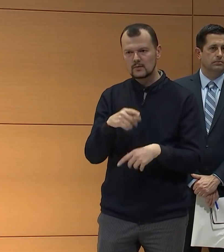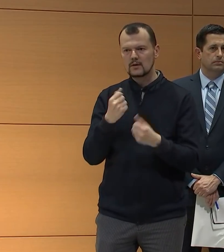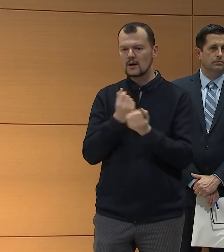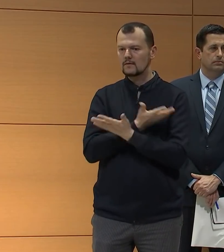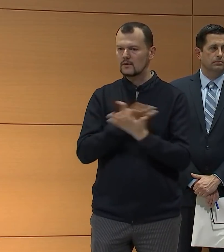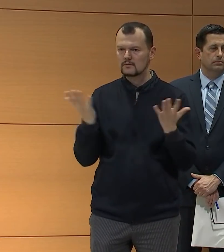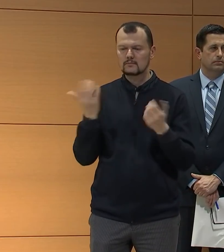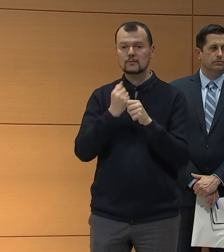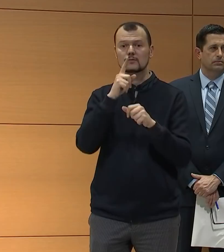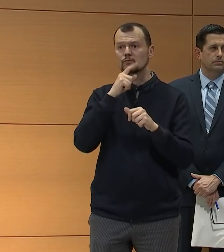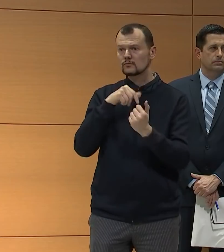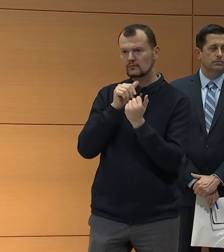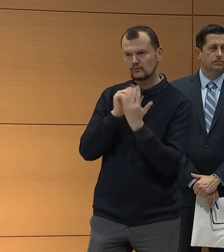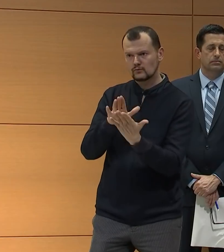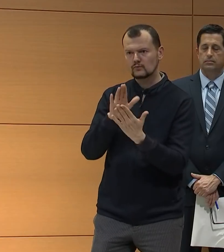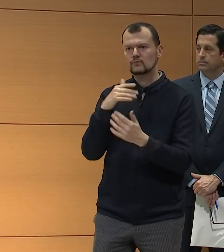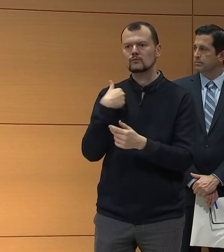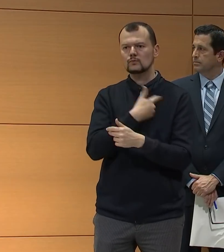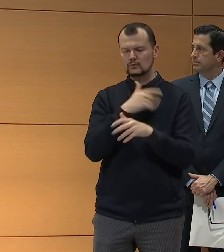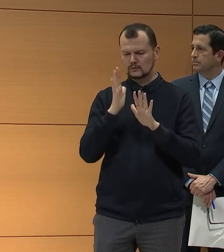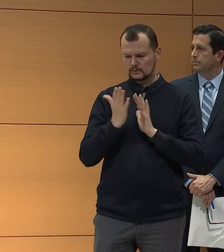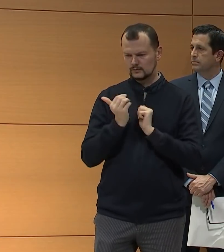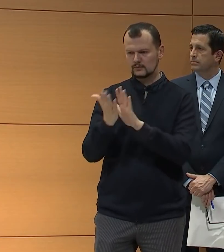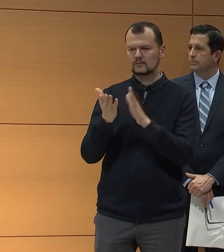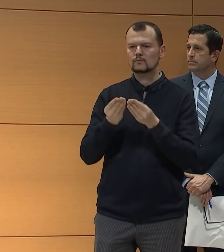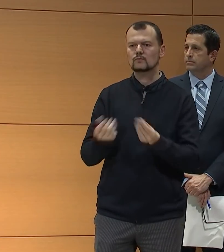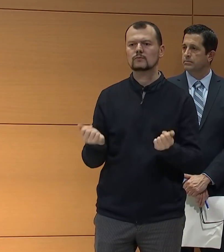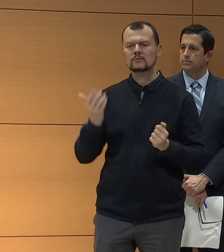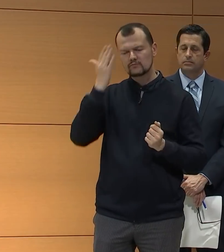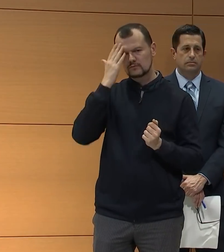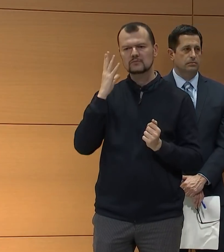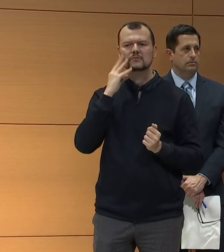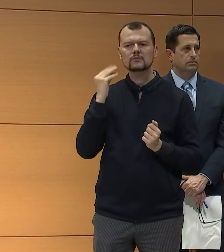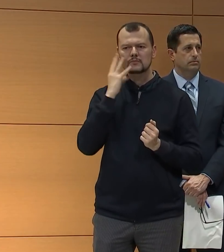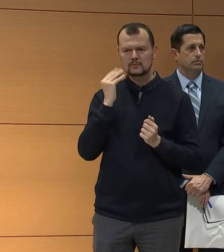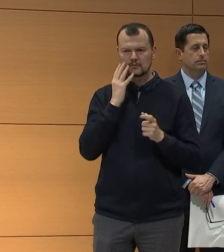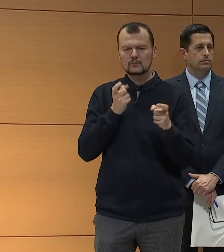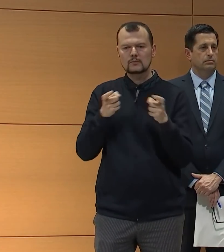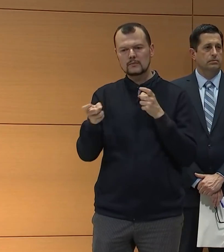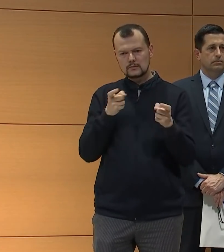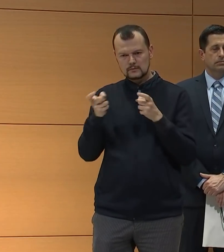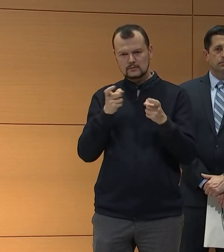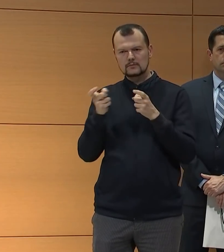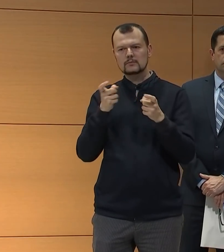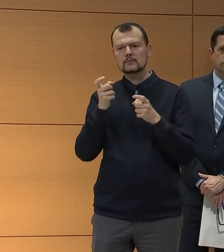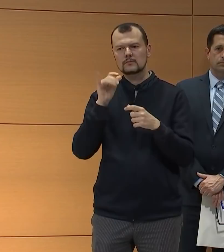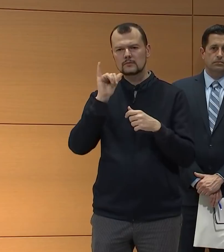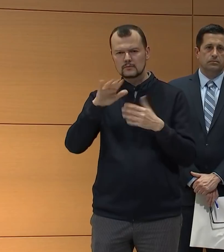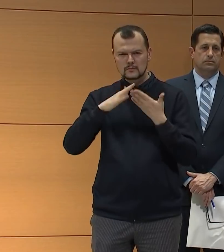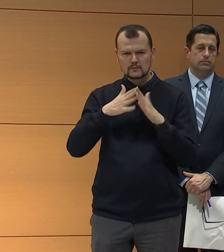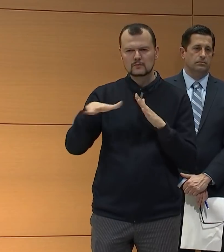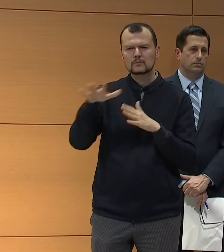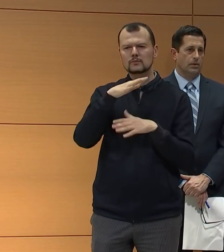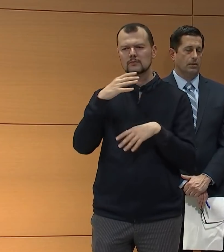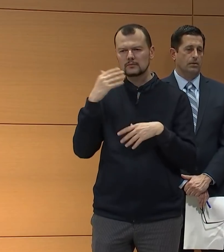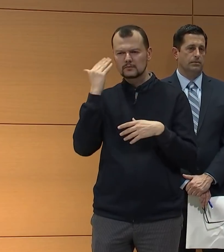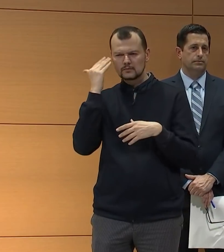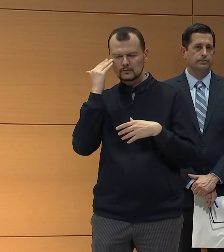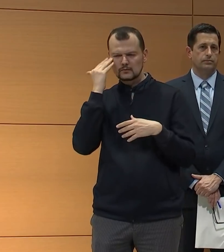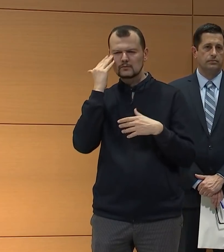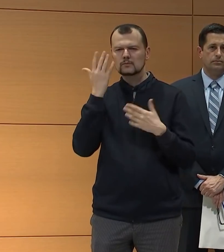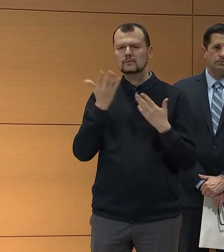We've faced many challenges as a community before. We will come out on top of this, but we need people to maintain